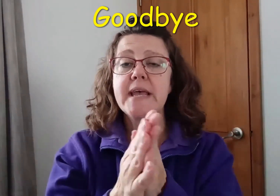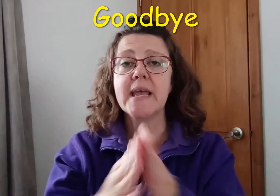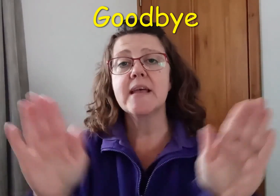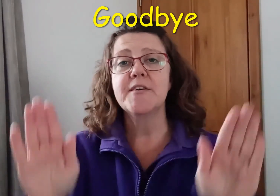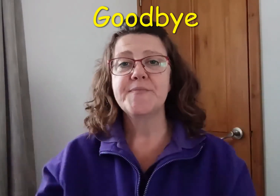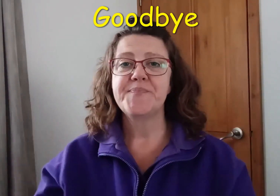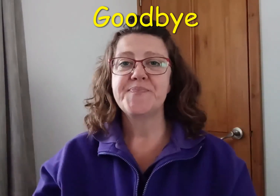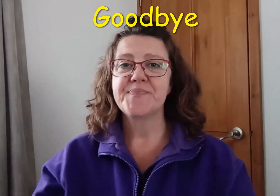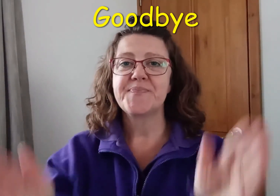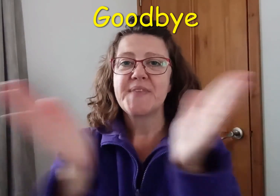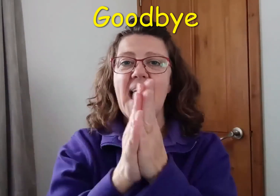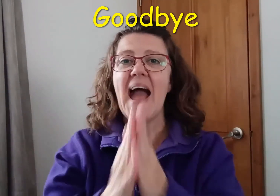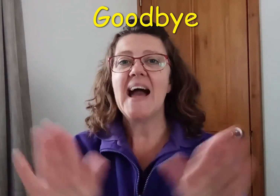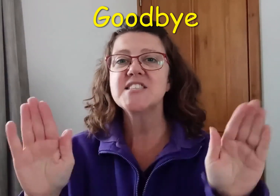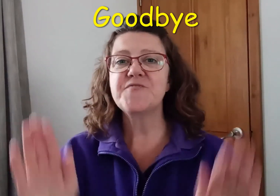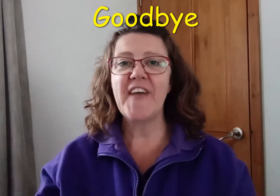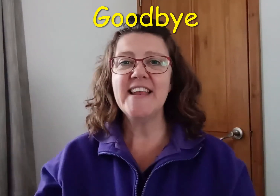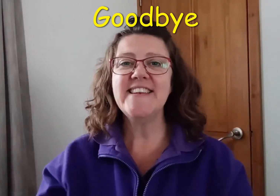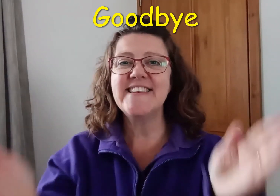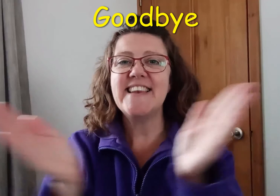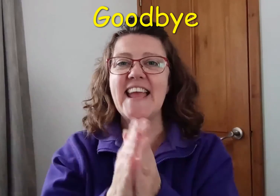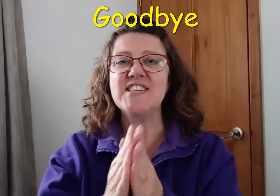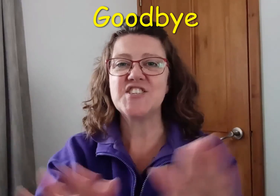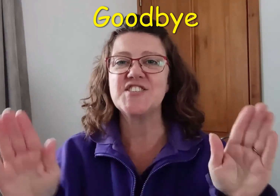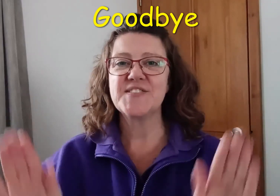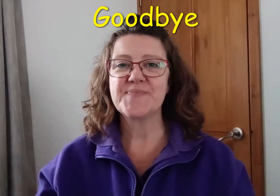Music has finished.